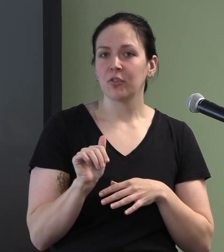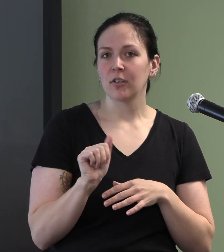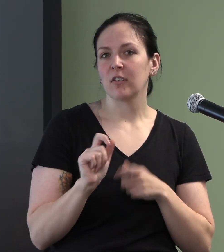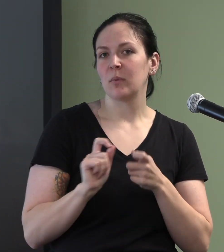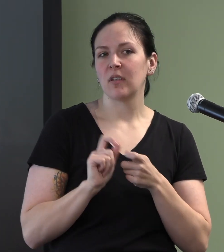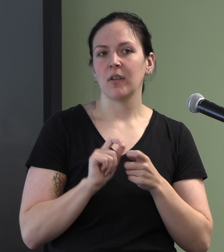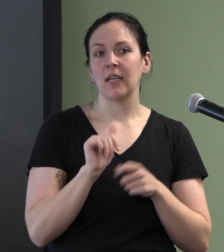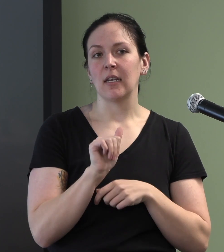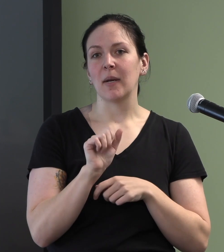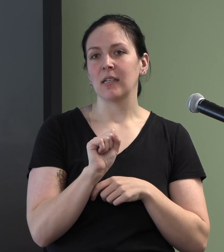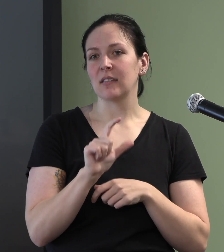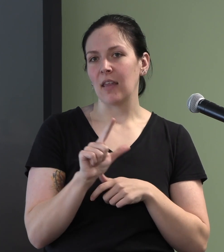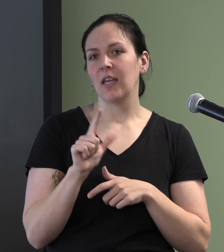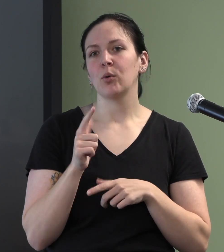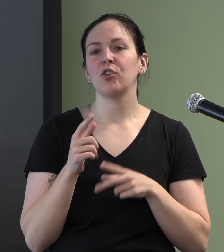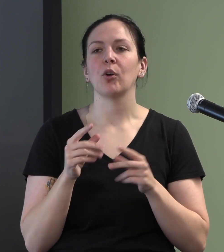bachelor's is specifically in American Sign Language, so it's